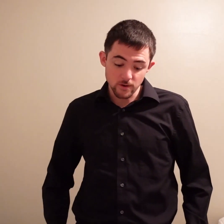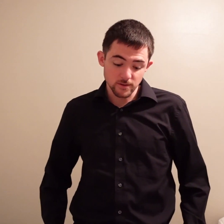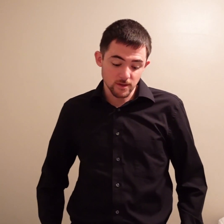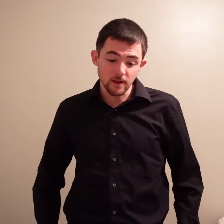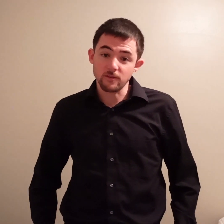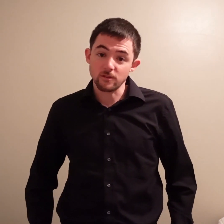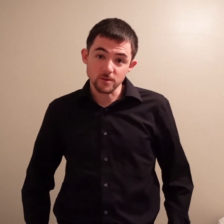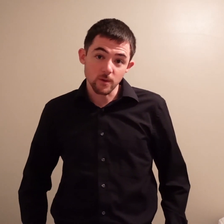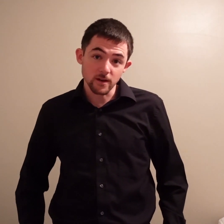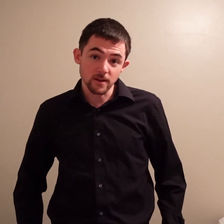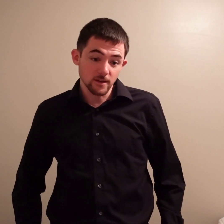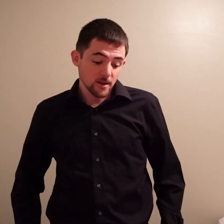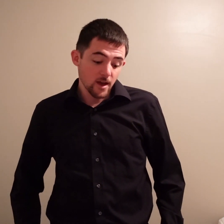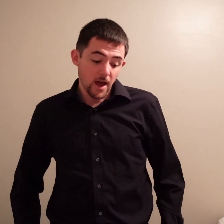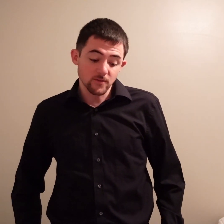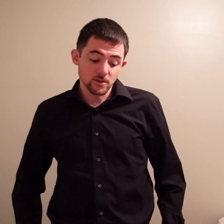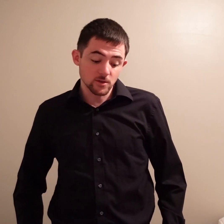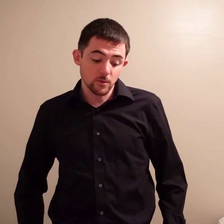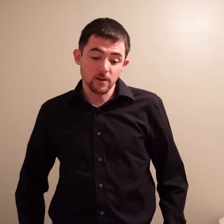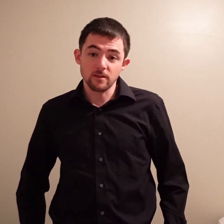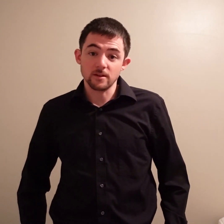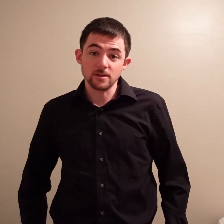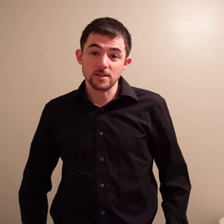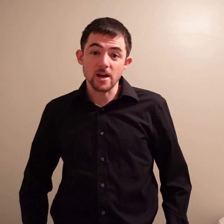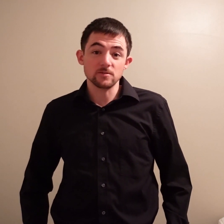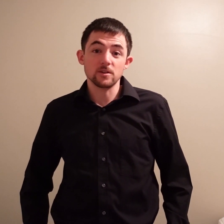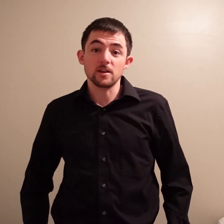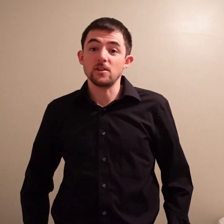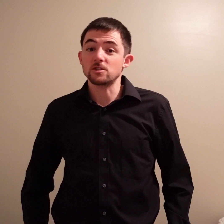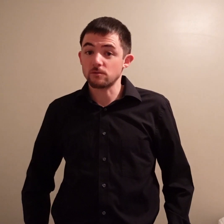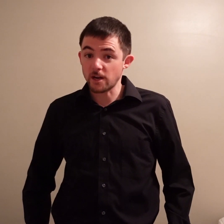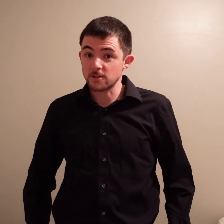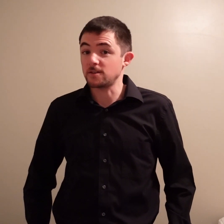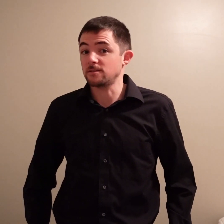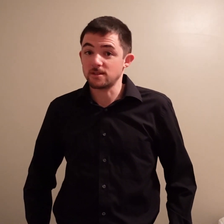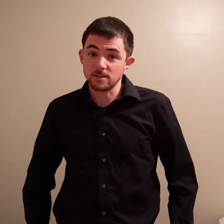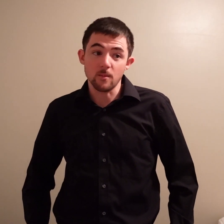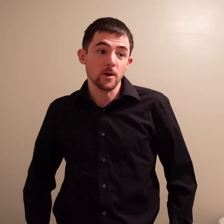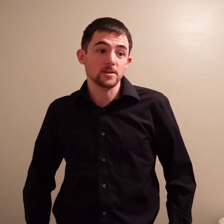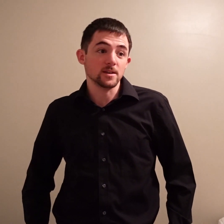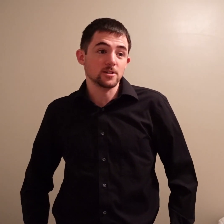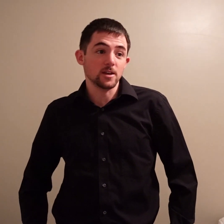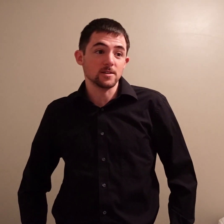words, 11 through 20, have to do with signs for giving direction to someone, such as